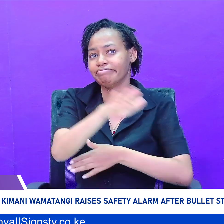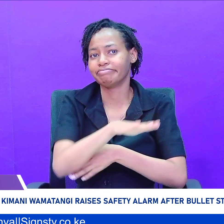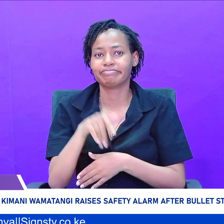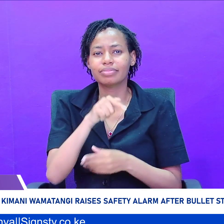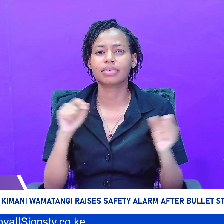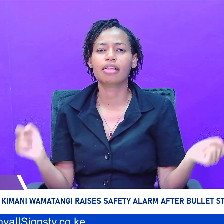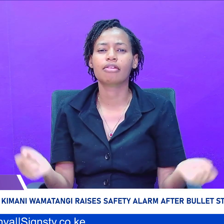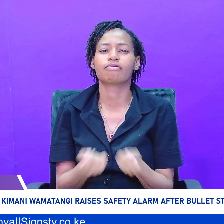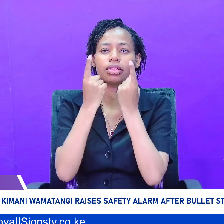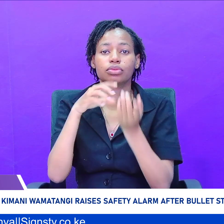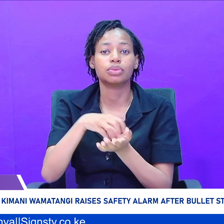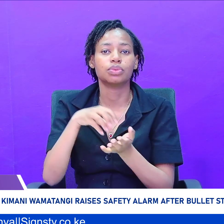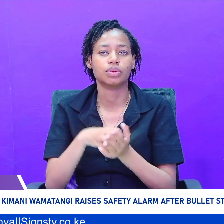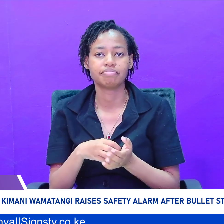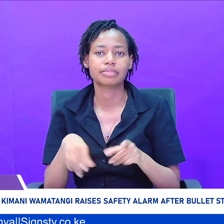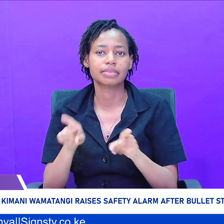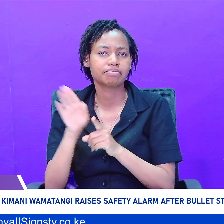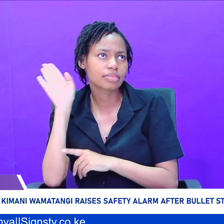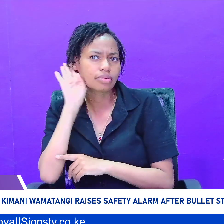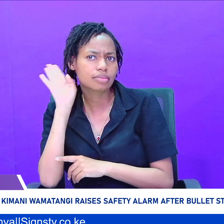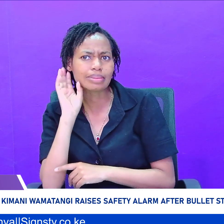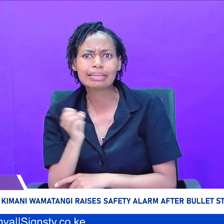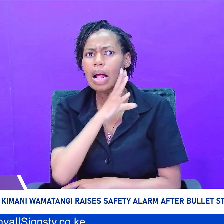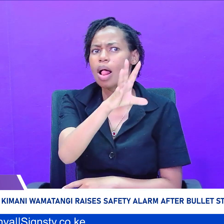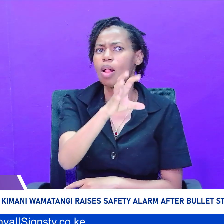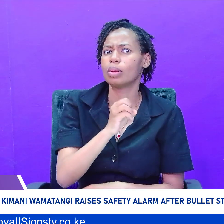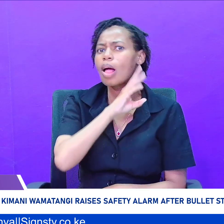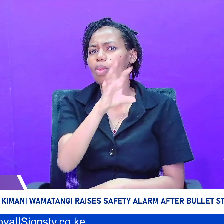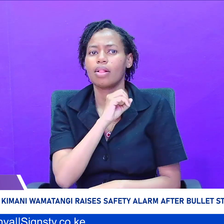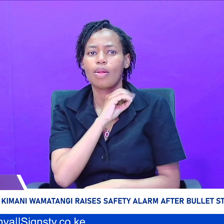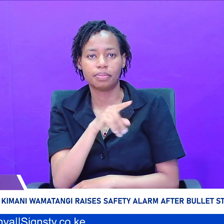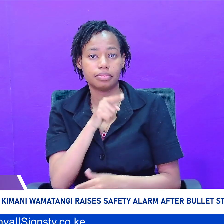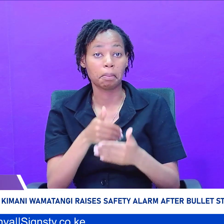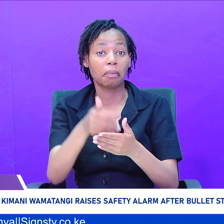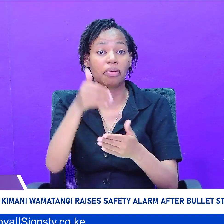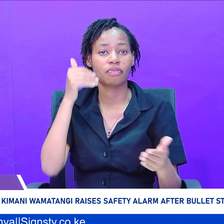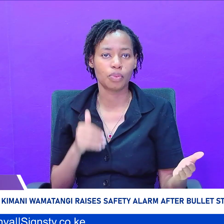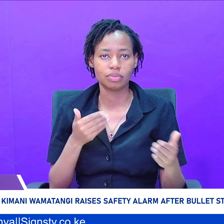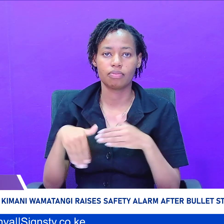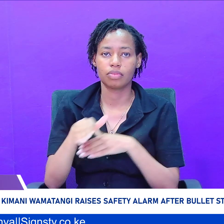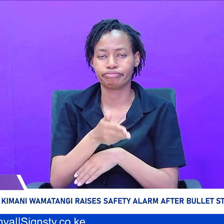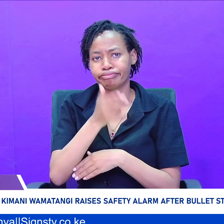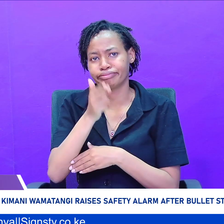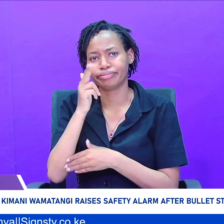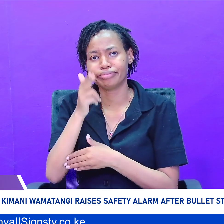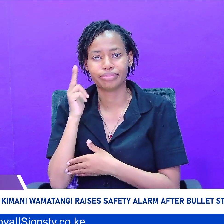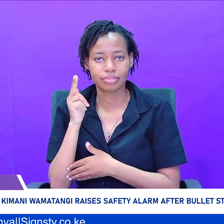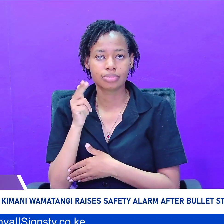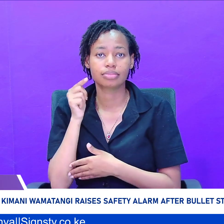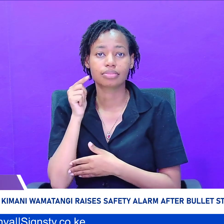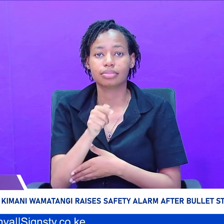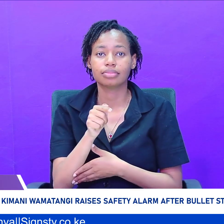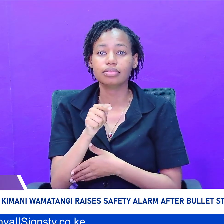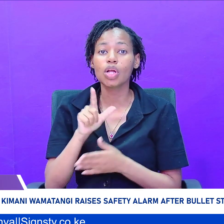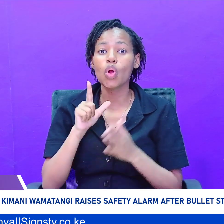A shaken resident recounted the event, stating they heard a loud bang before discovering the bullet lodged